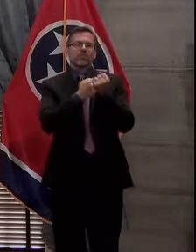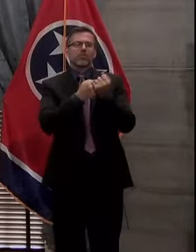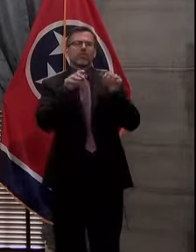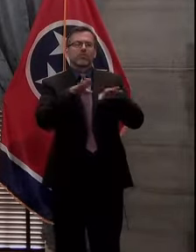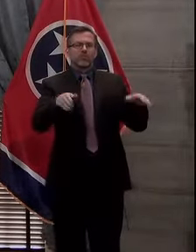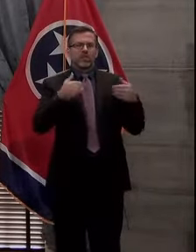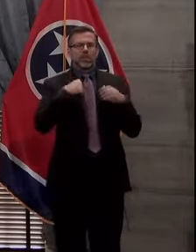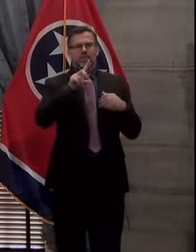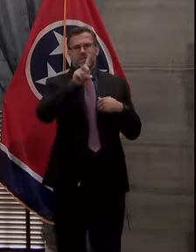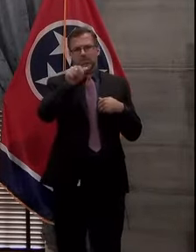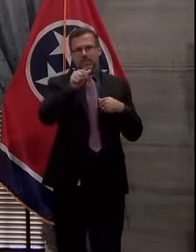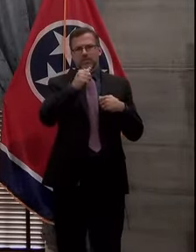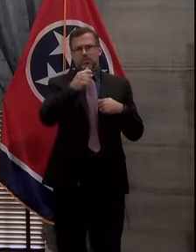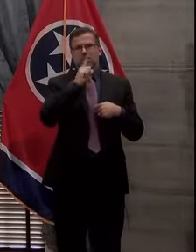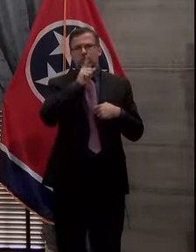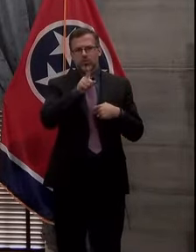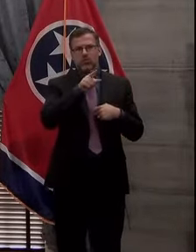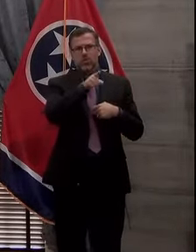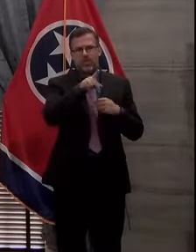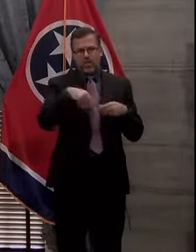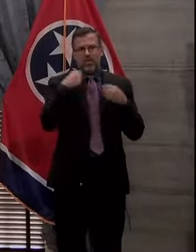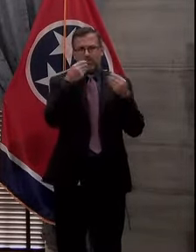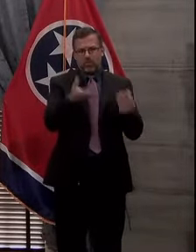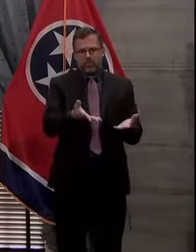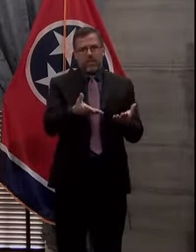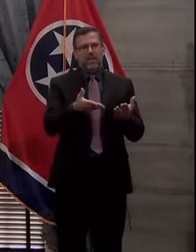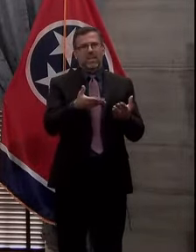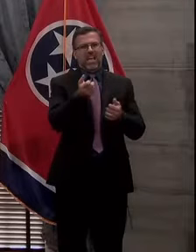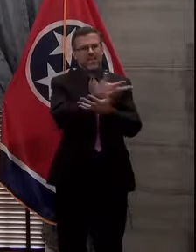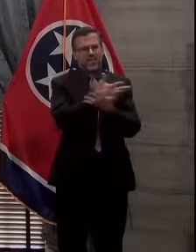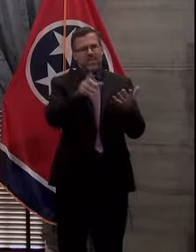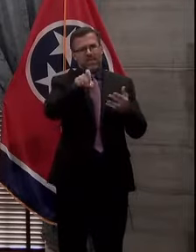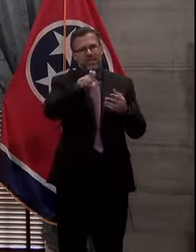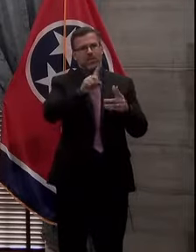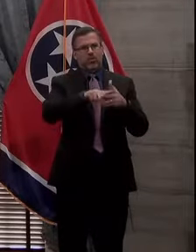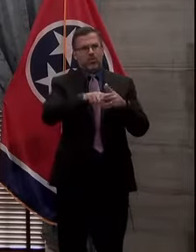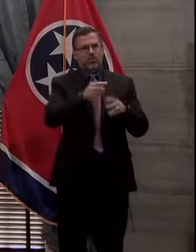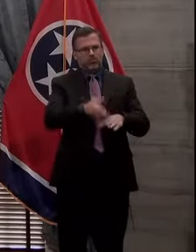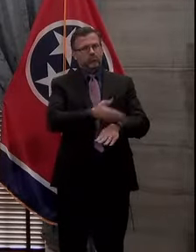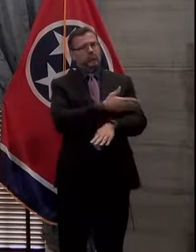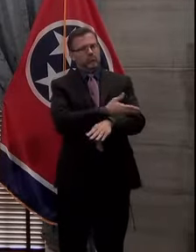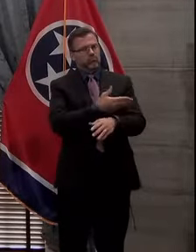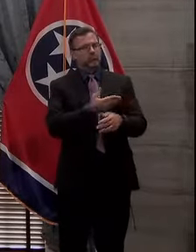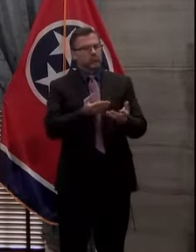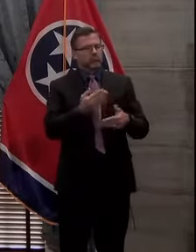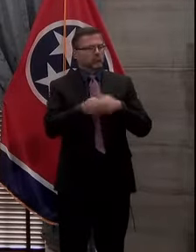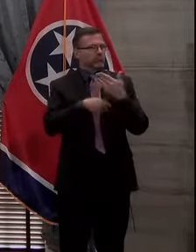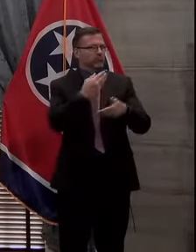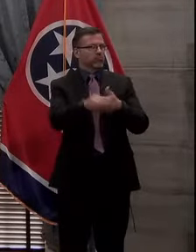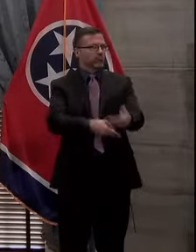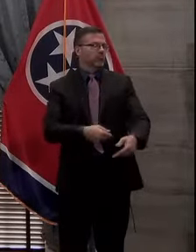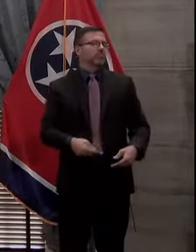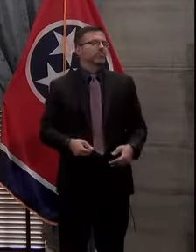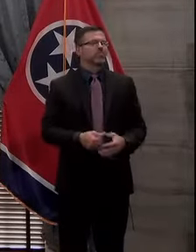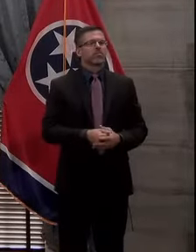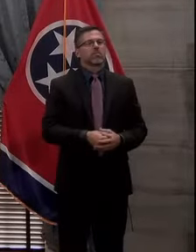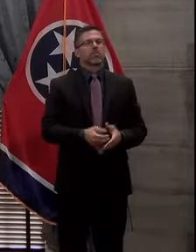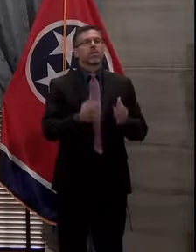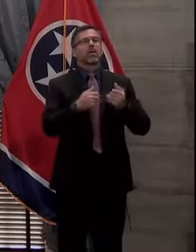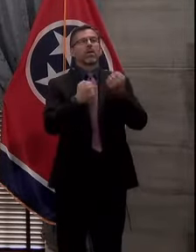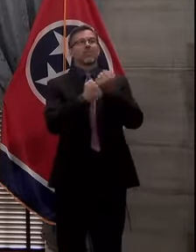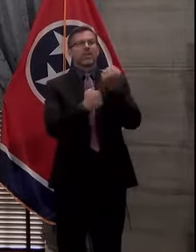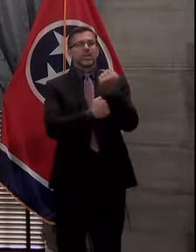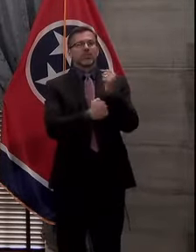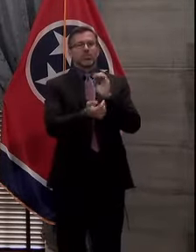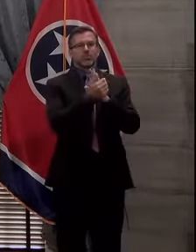ensure that they receive the services necessary to continue to grow and progress. Finally, we have the Foundational Skills Curriculum